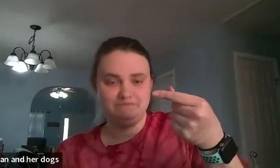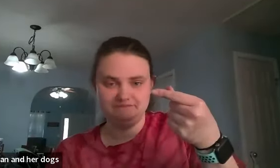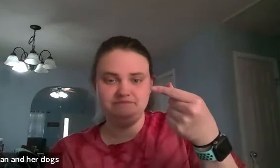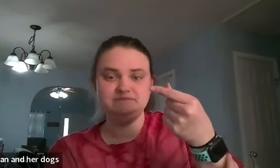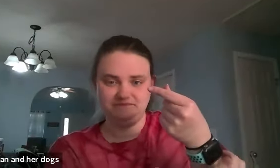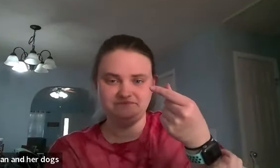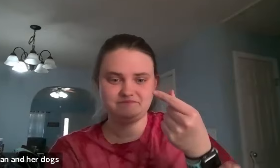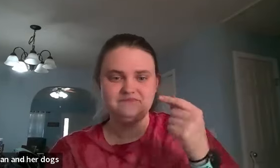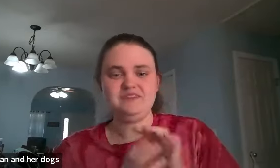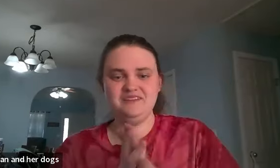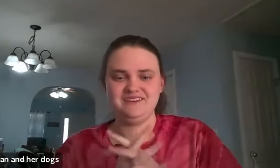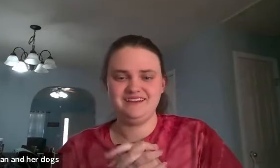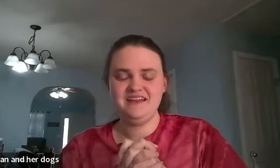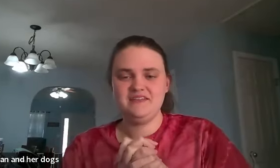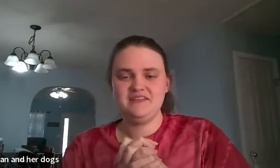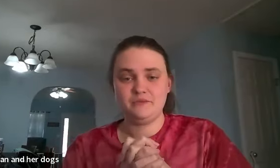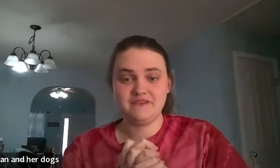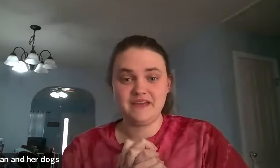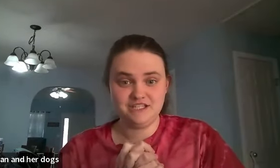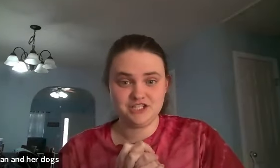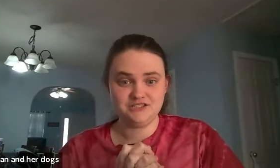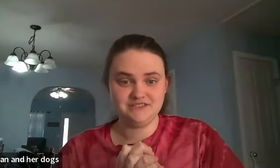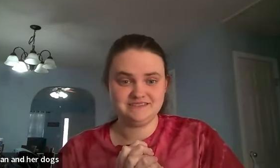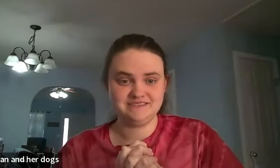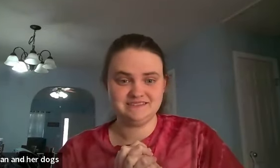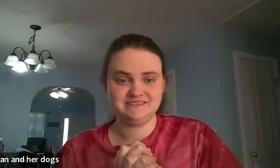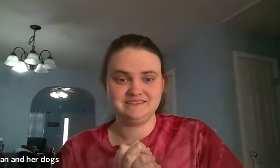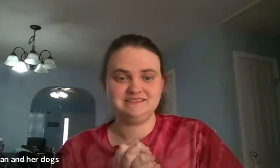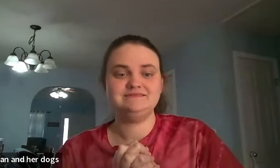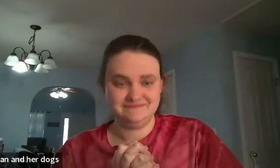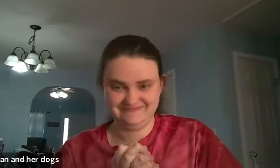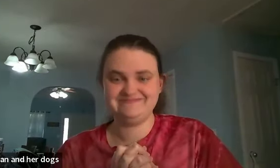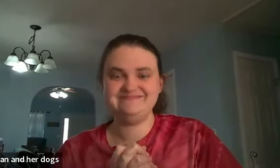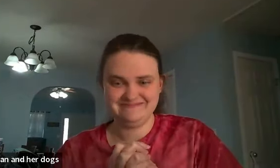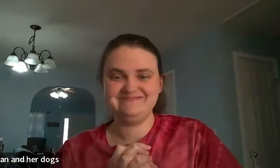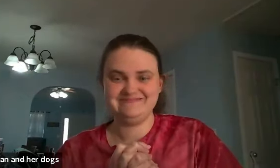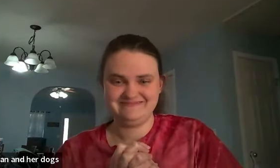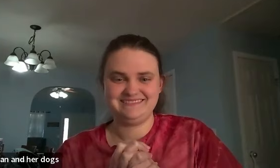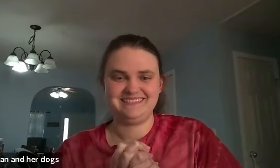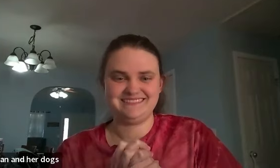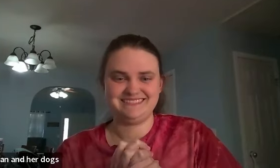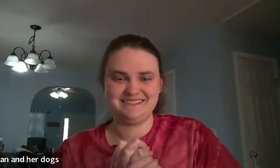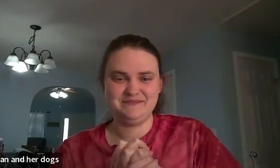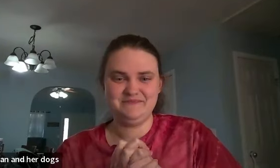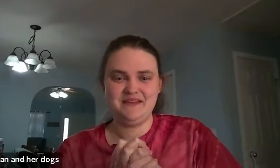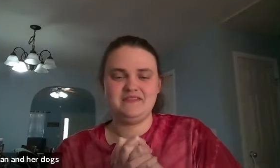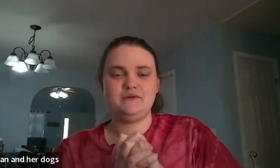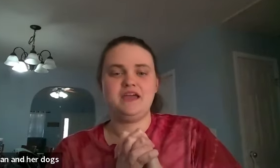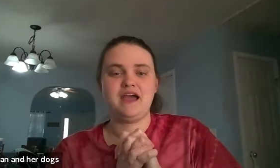Mm-hmm. Good. Then we have H. Mm-hmm. Awesome. Then we